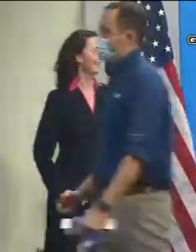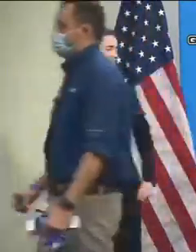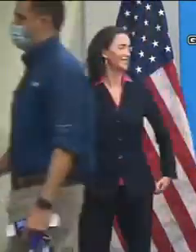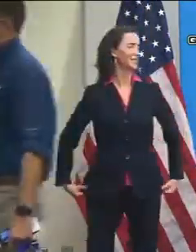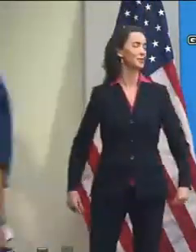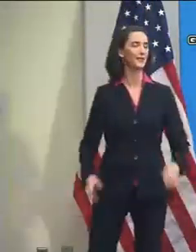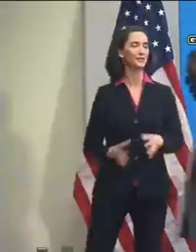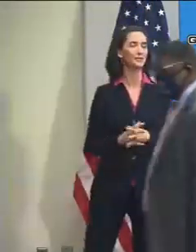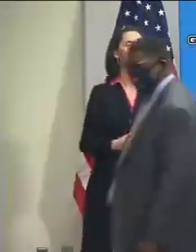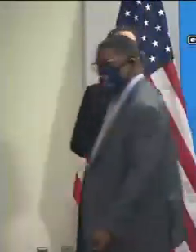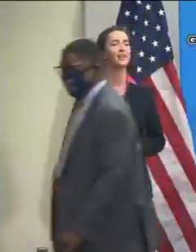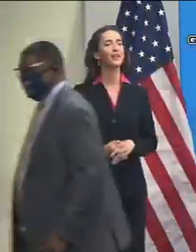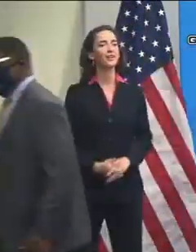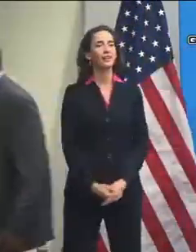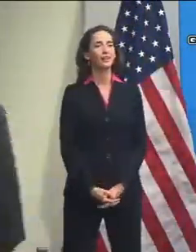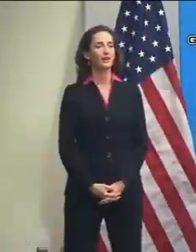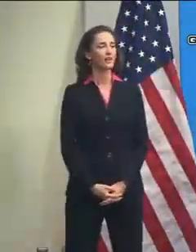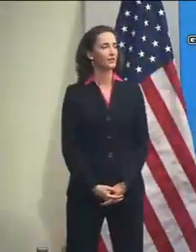thank you for being here today.